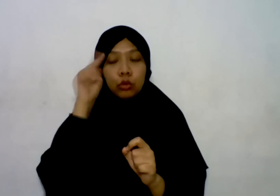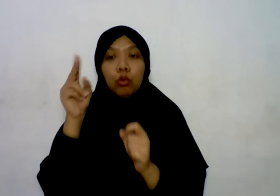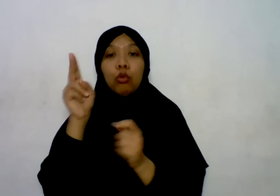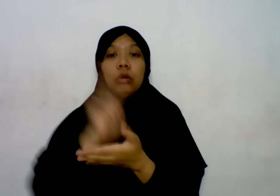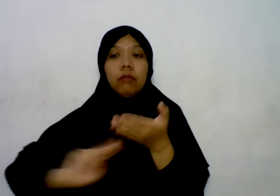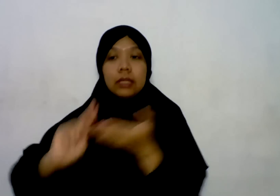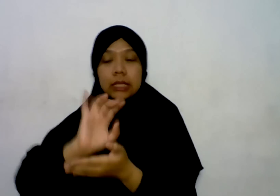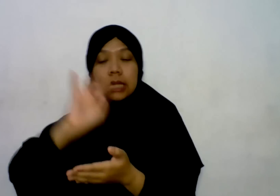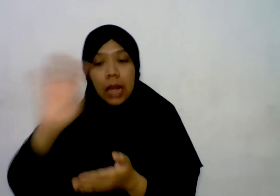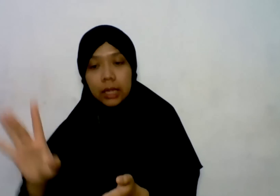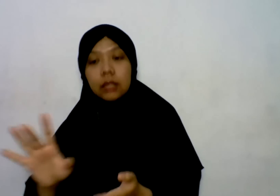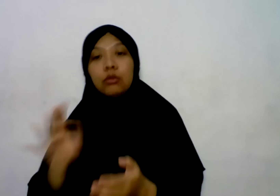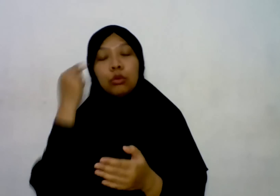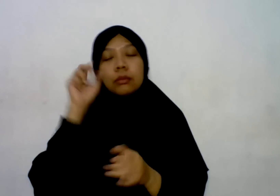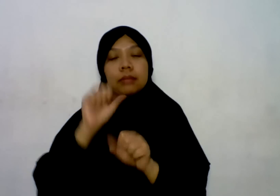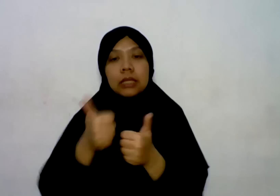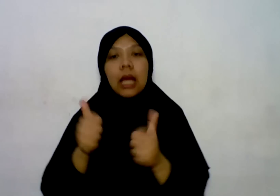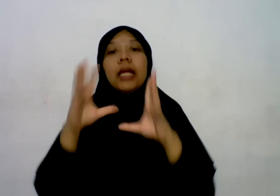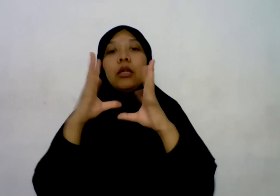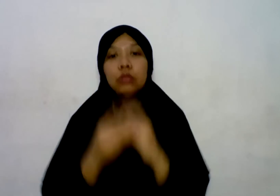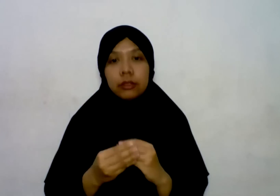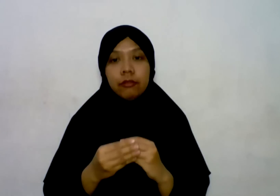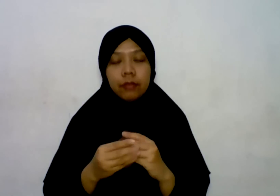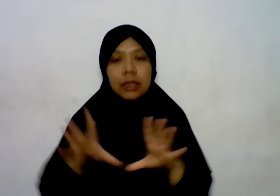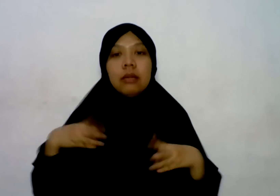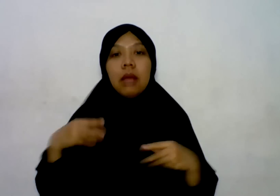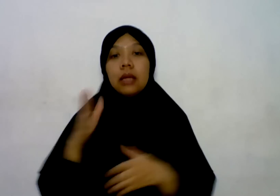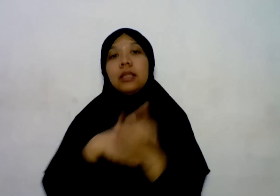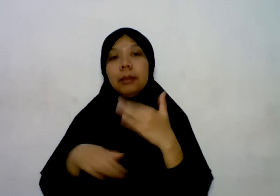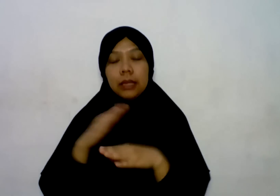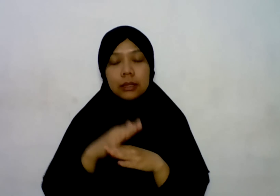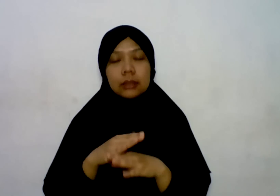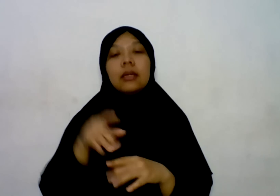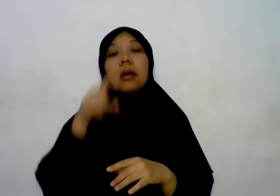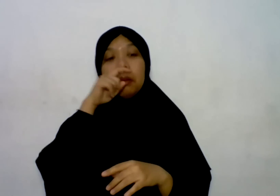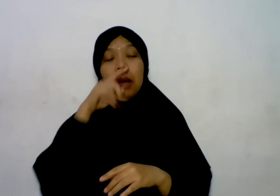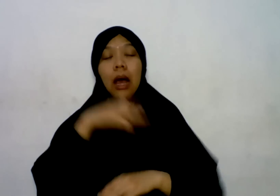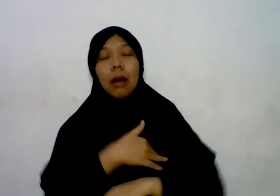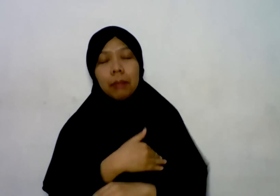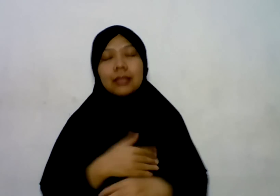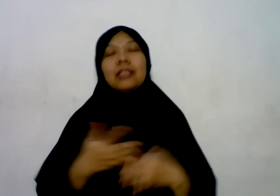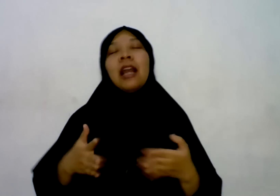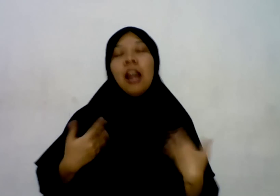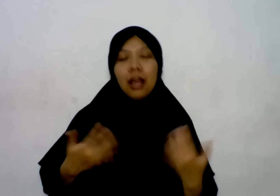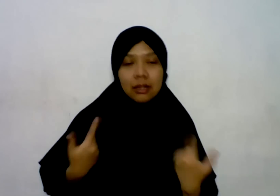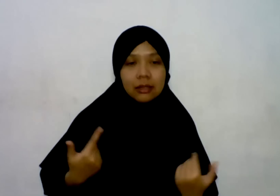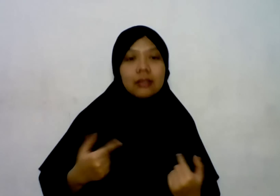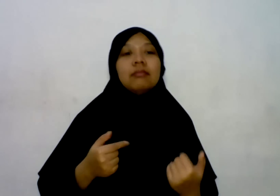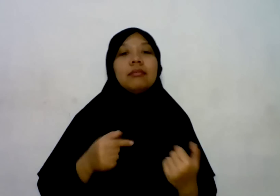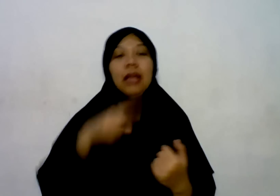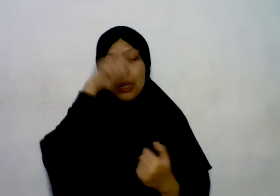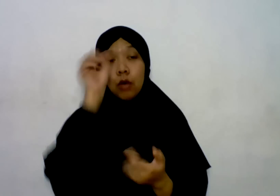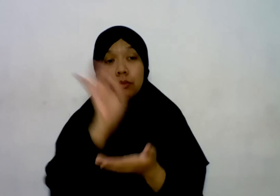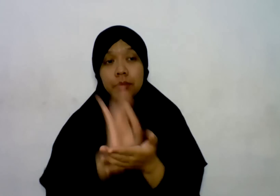more inclusive. I think I'm happy because my university is leading university in giving services for students